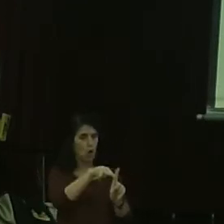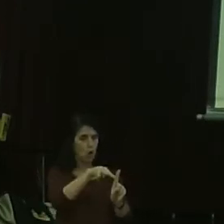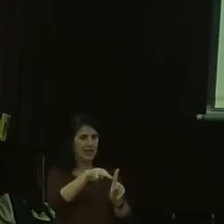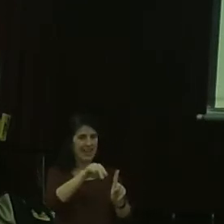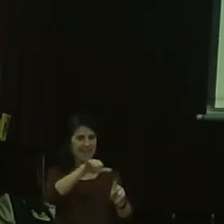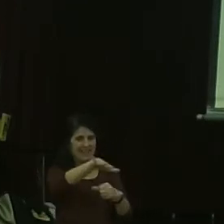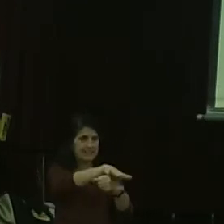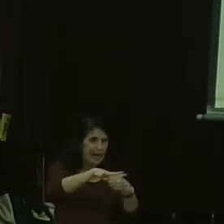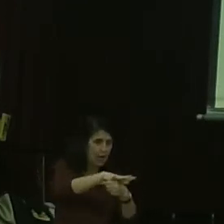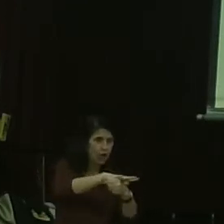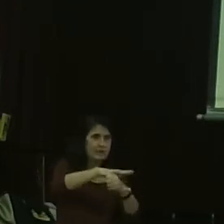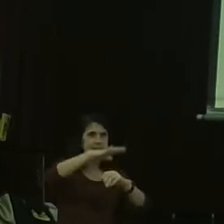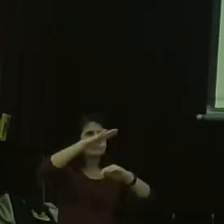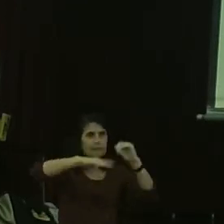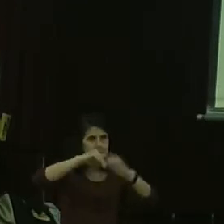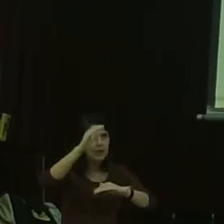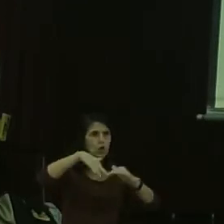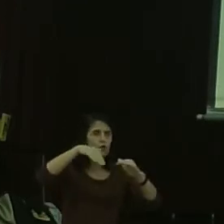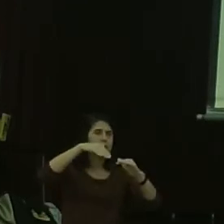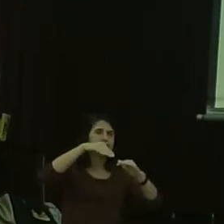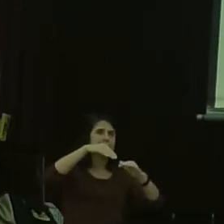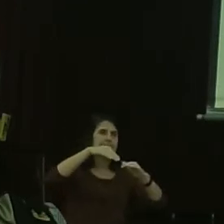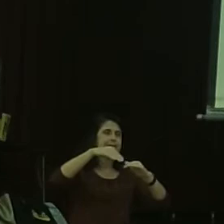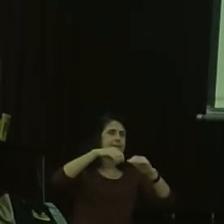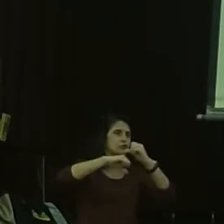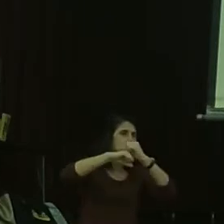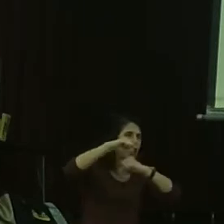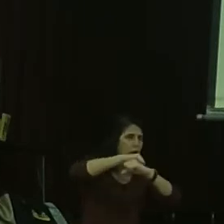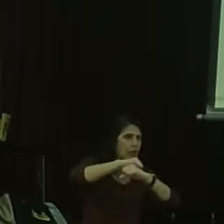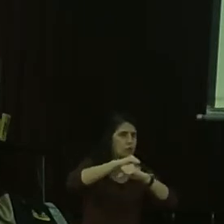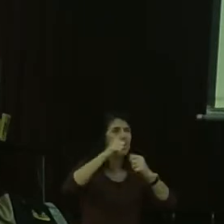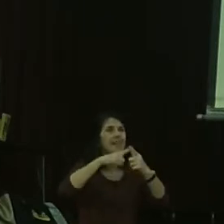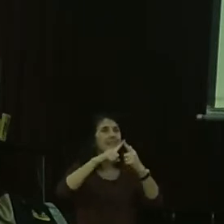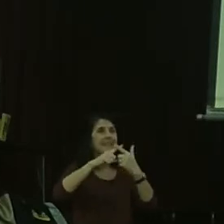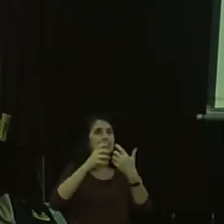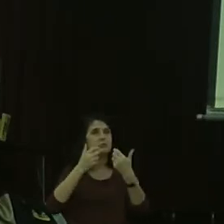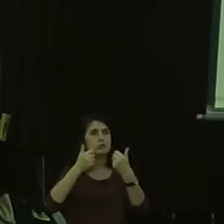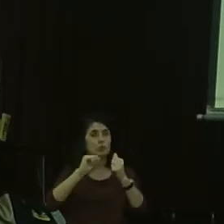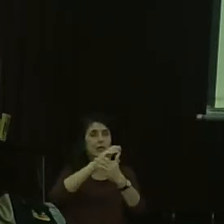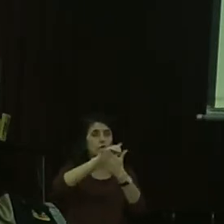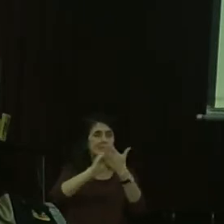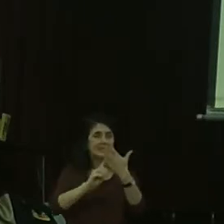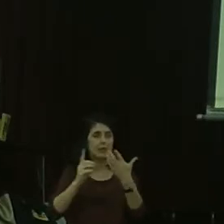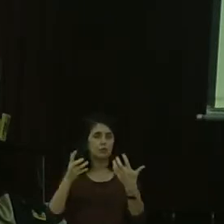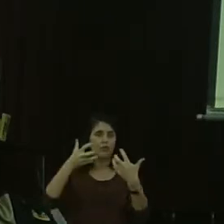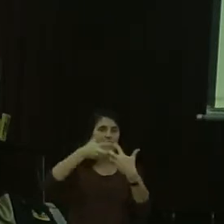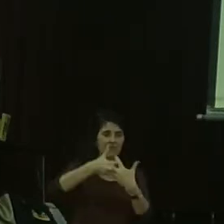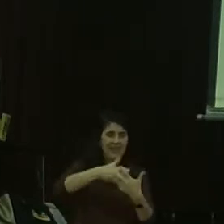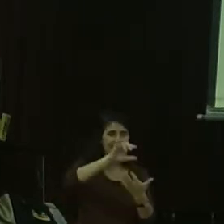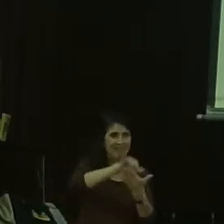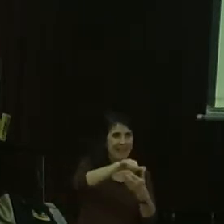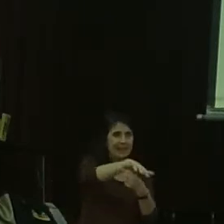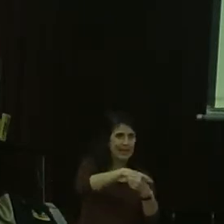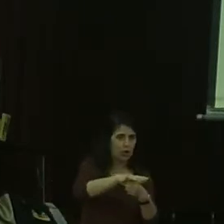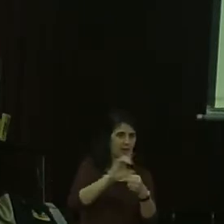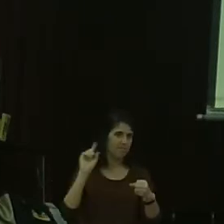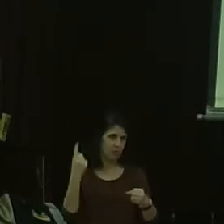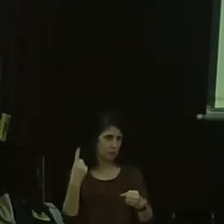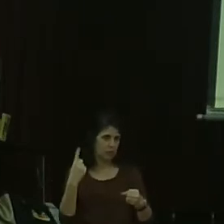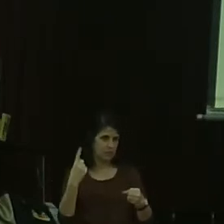facilities and designing to it. And that's one of the things that we'll be implementing in the facility plan, which I think it's a huge step in the right direction.